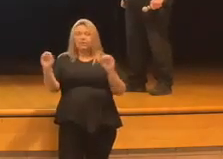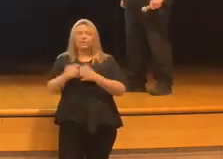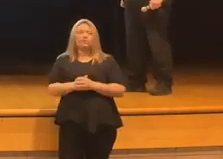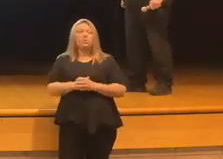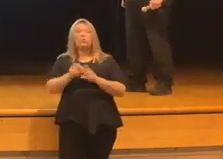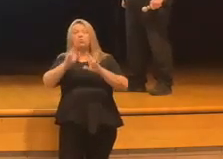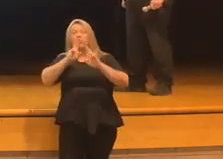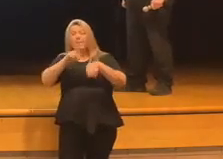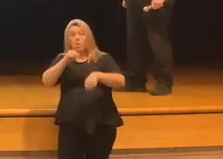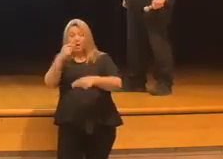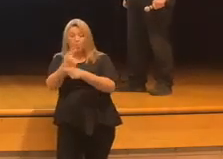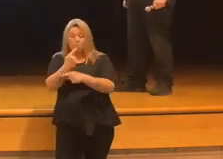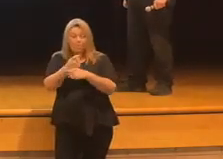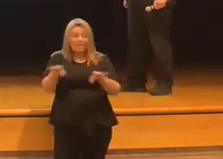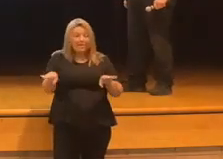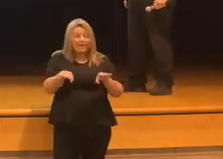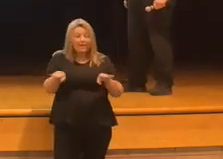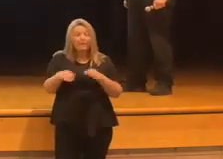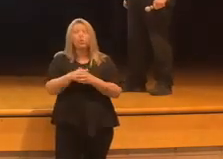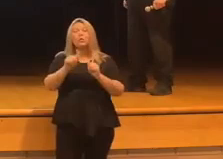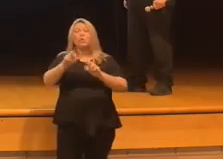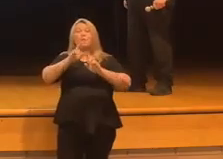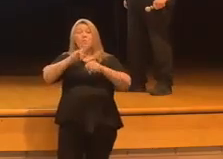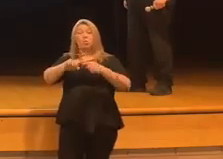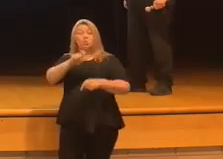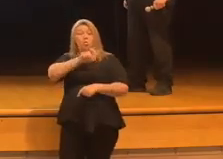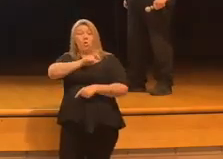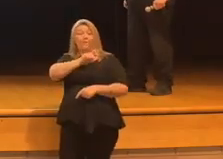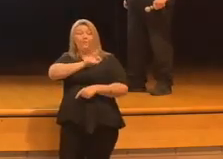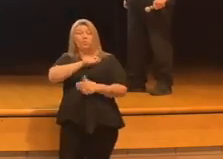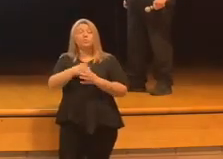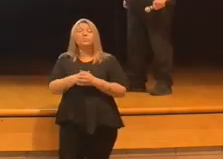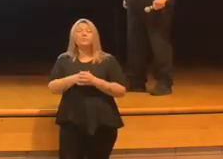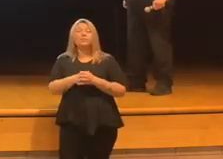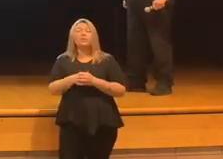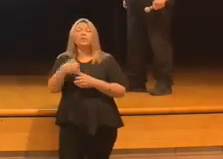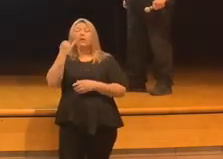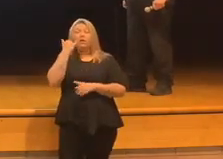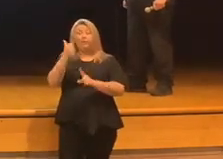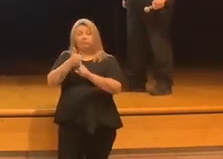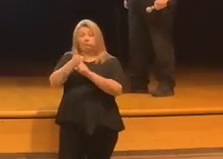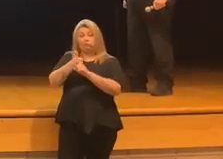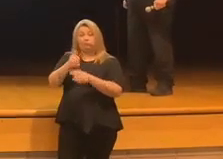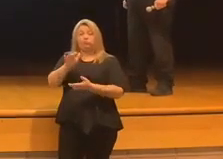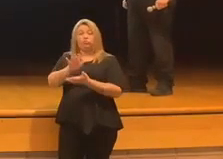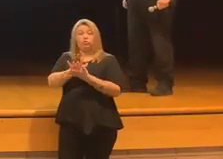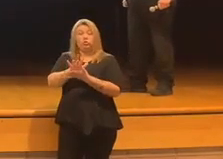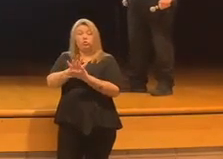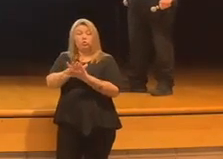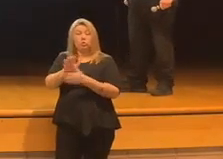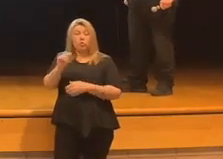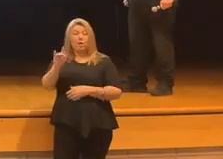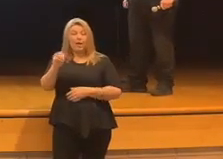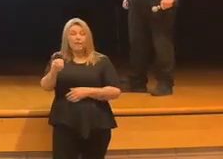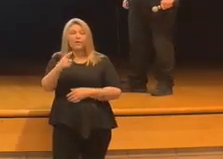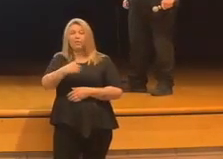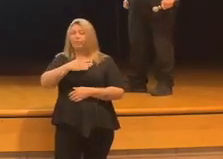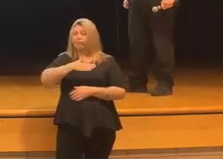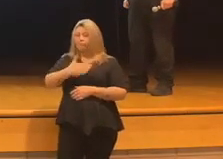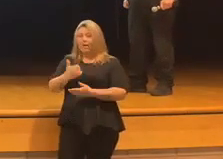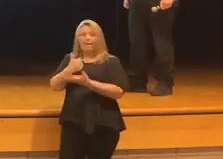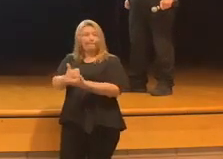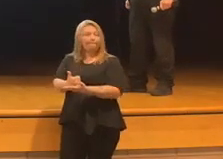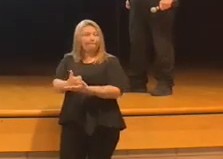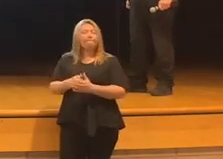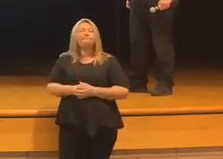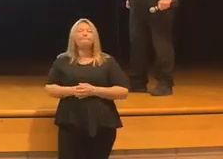behaviors. You can report those. Law enforcement, if you're at school personnel, they're very willing to help out with that.